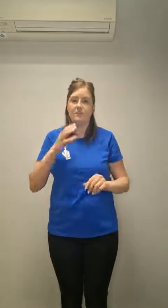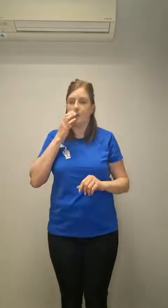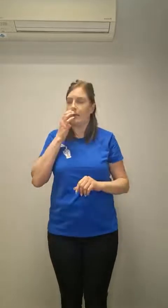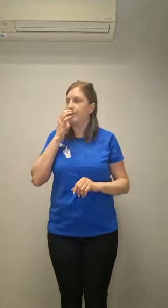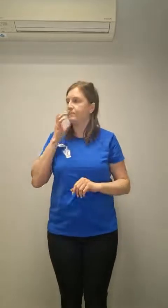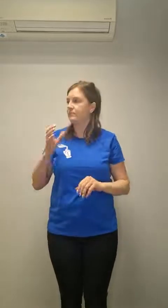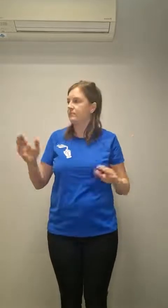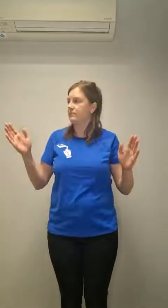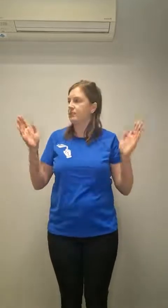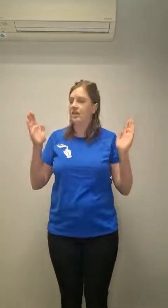invisible.